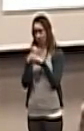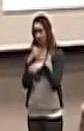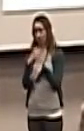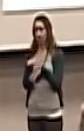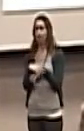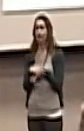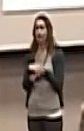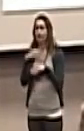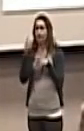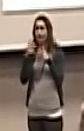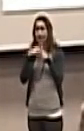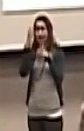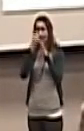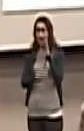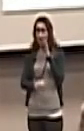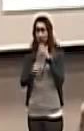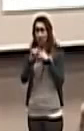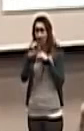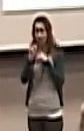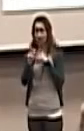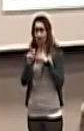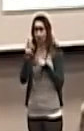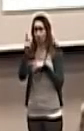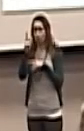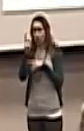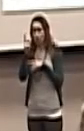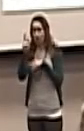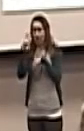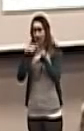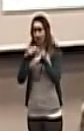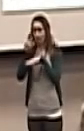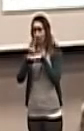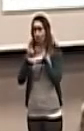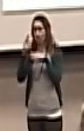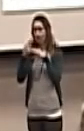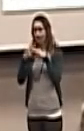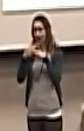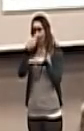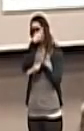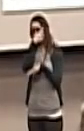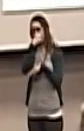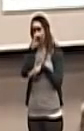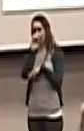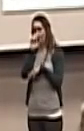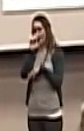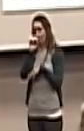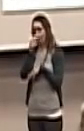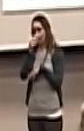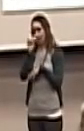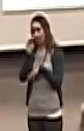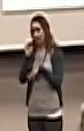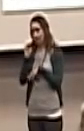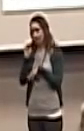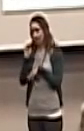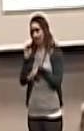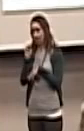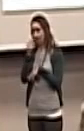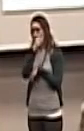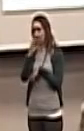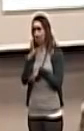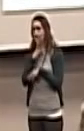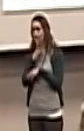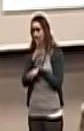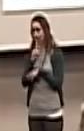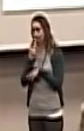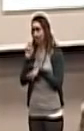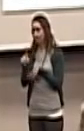first chapter alone, he will use the name Elohim. Elohim spoke, and there was light. From a